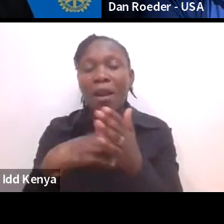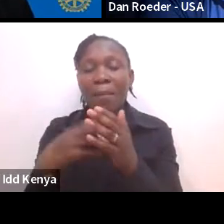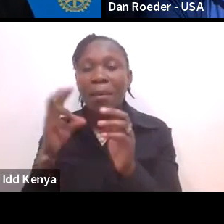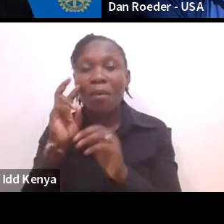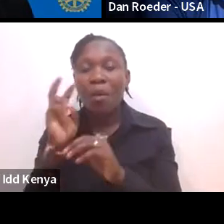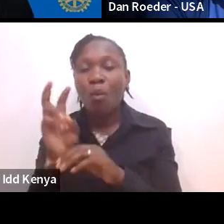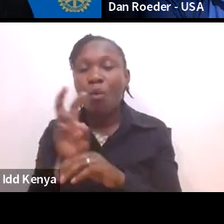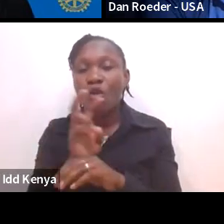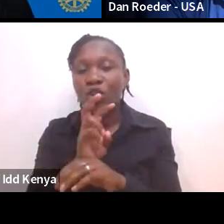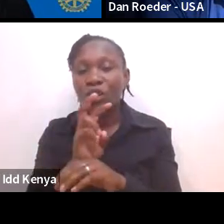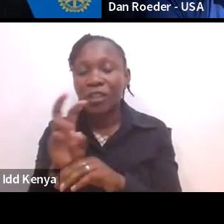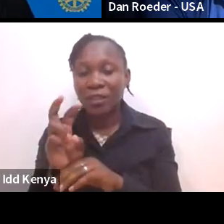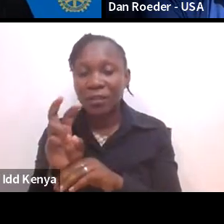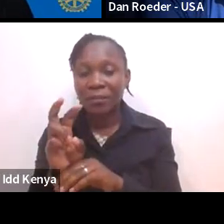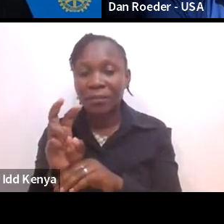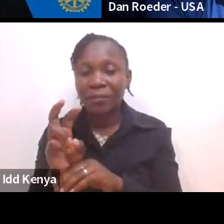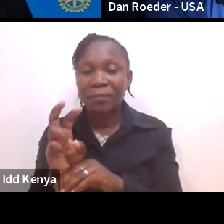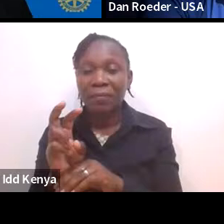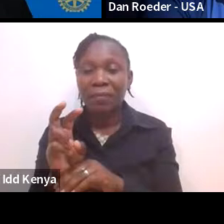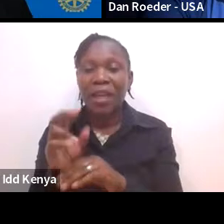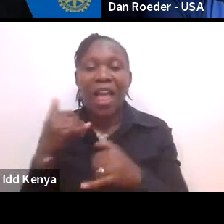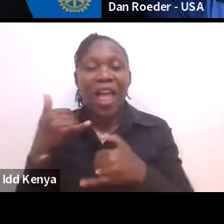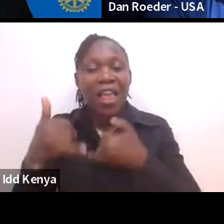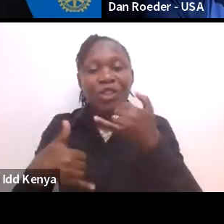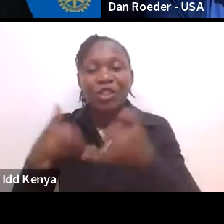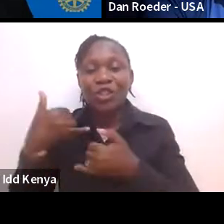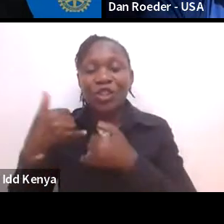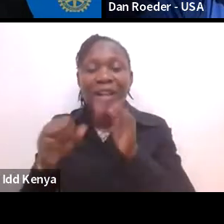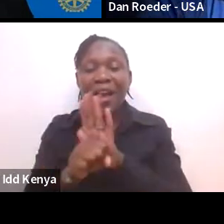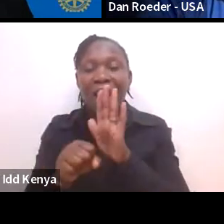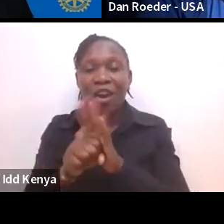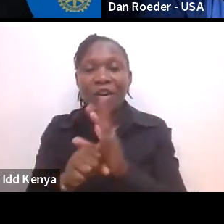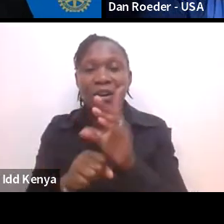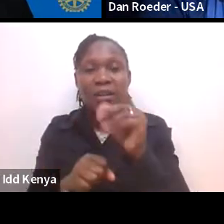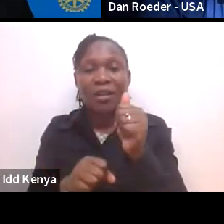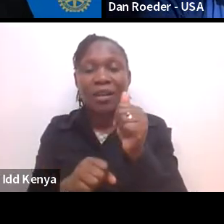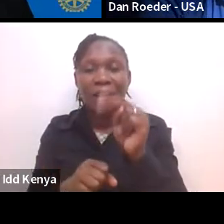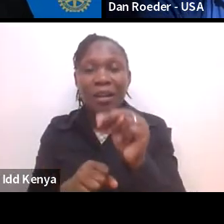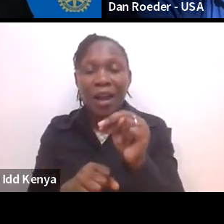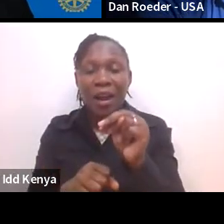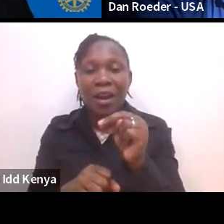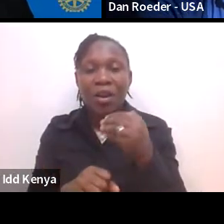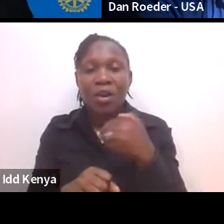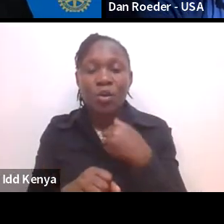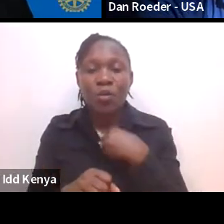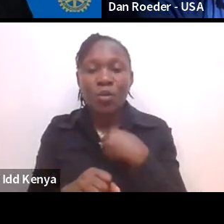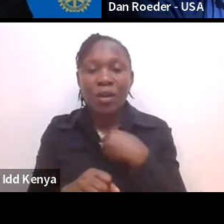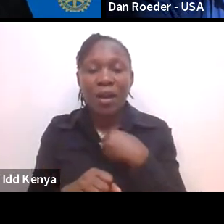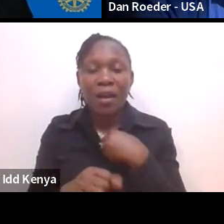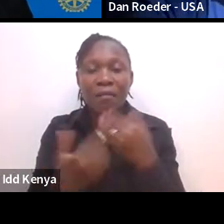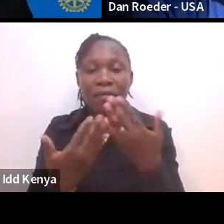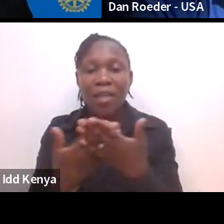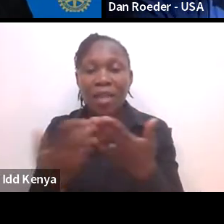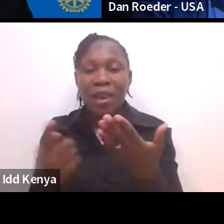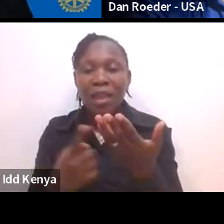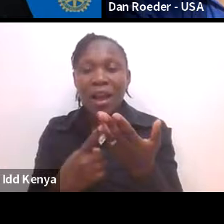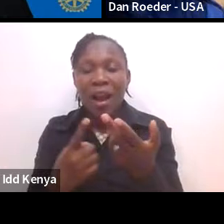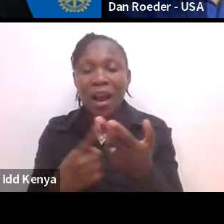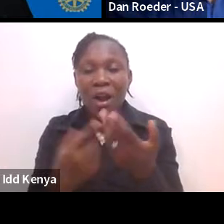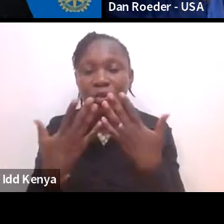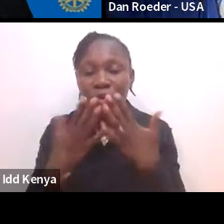out of this summit. I did. Dan, do we have a count at this point? I know at one point we had